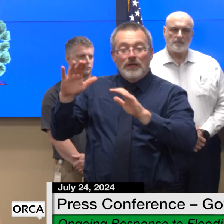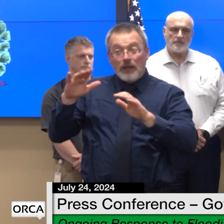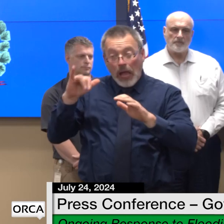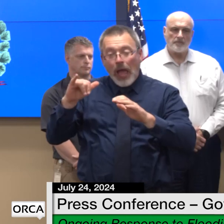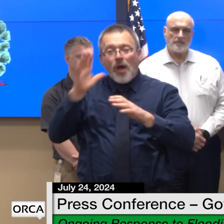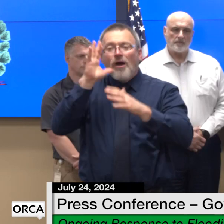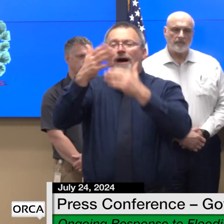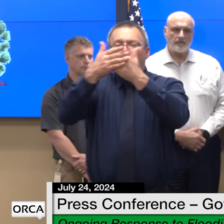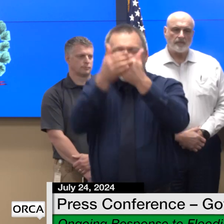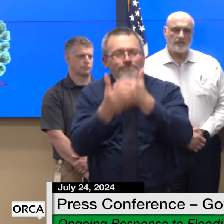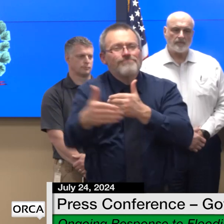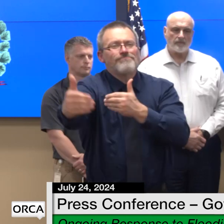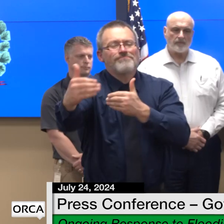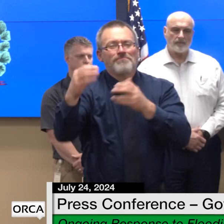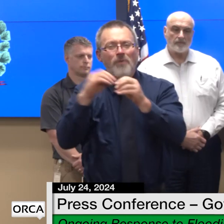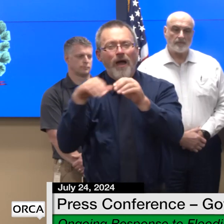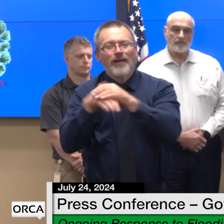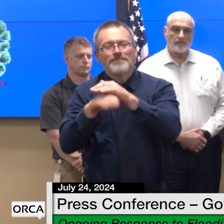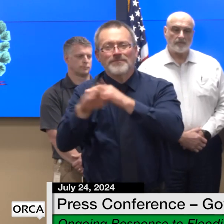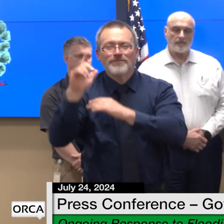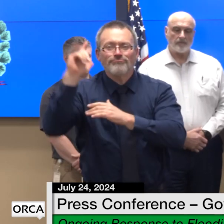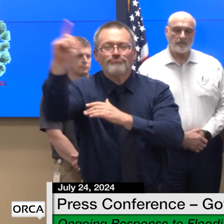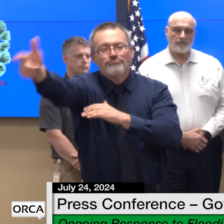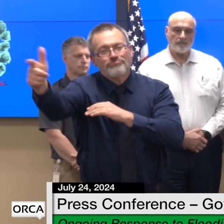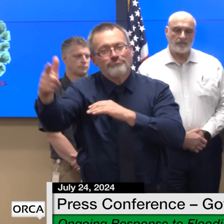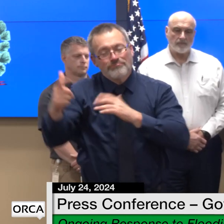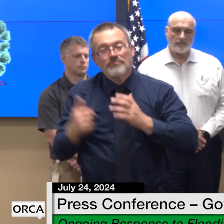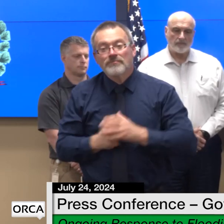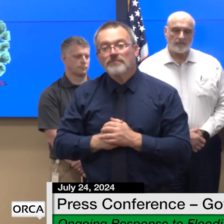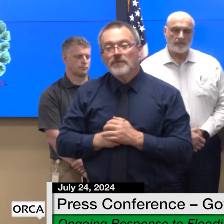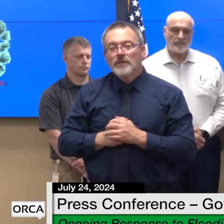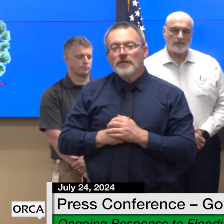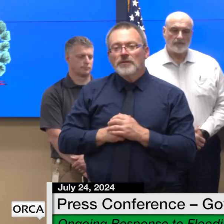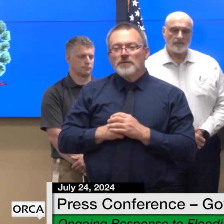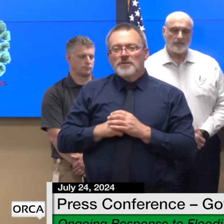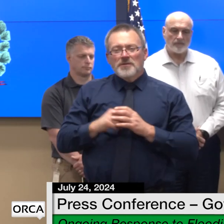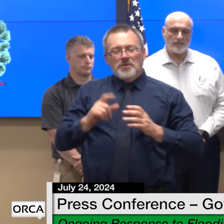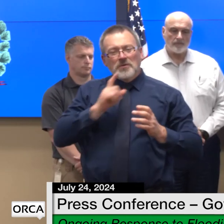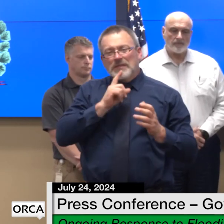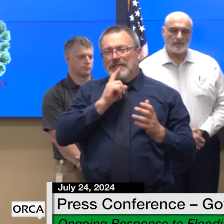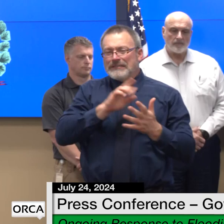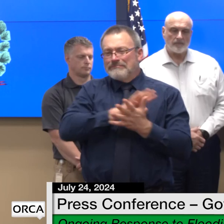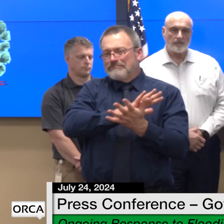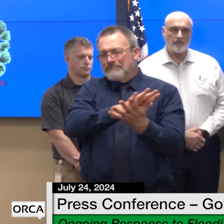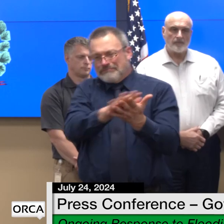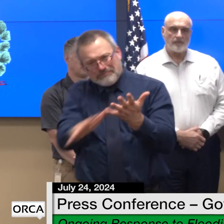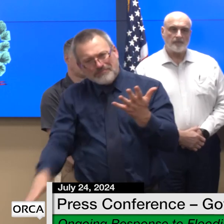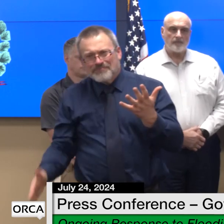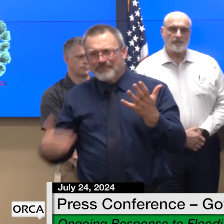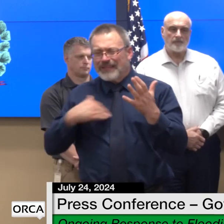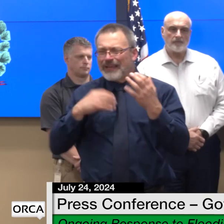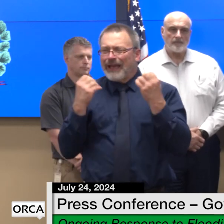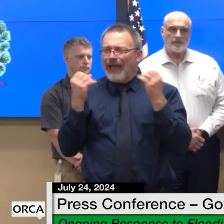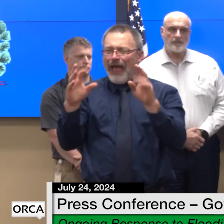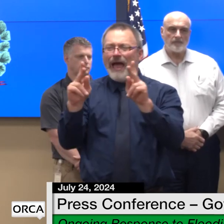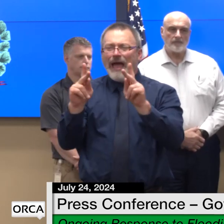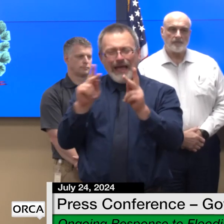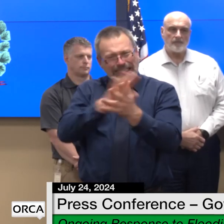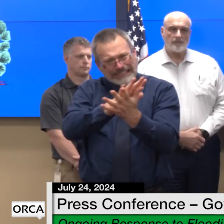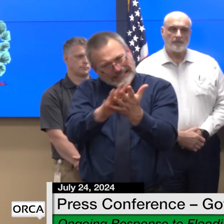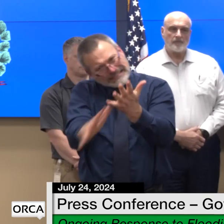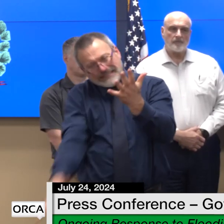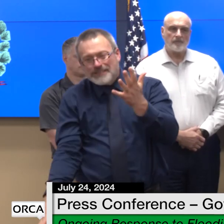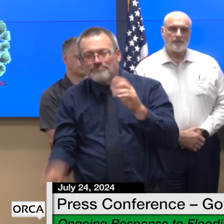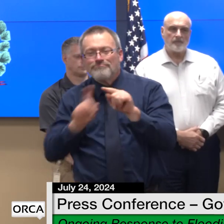in the future. There are really innumerable opportunities for outdoor recreation in Vermont, and so once again, I